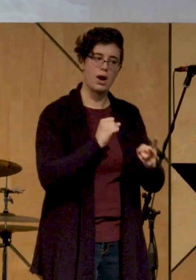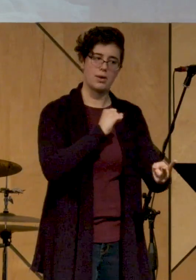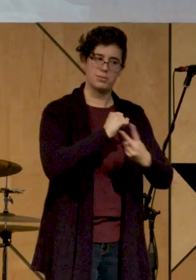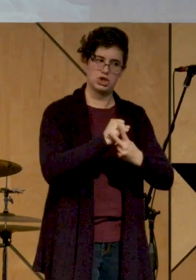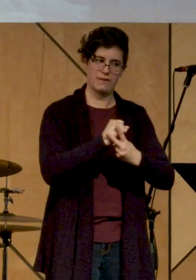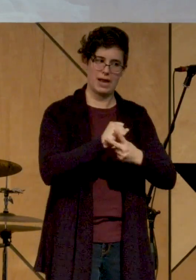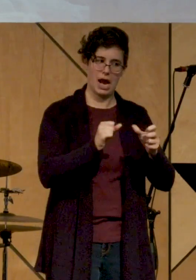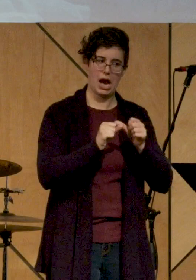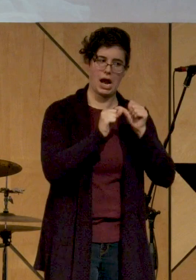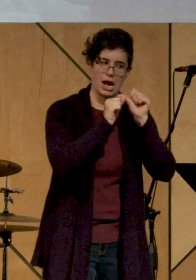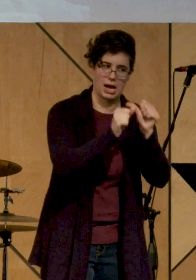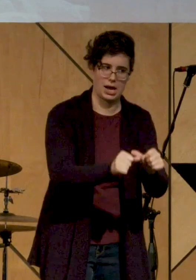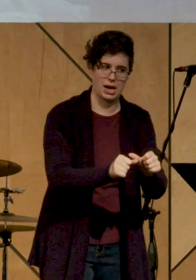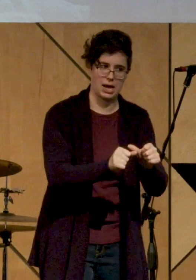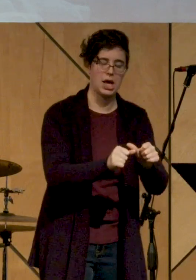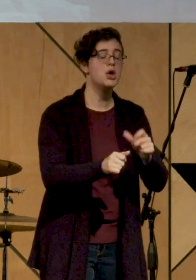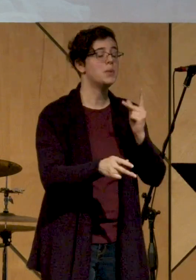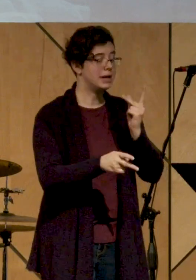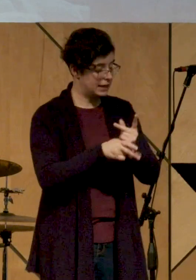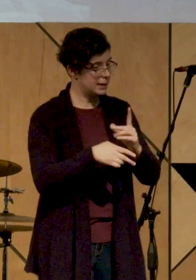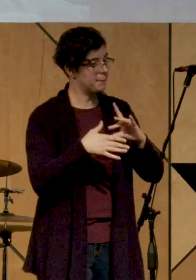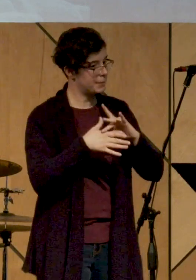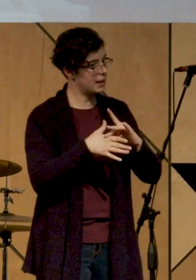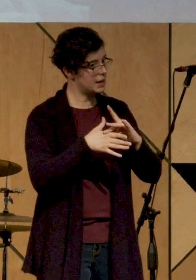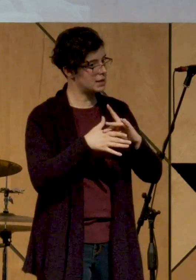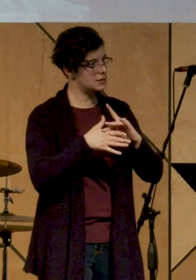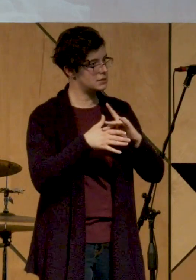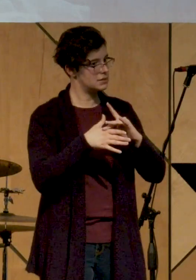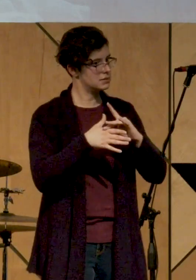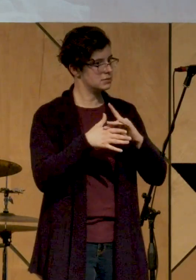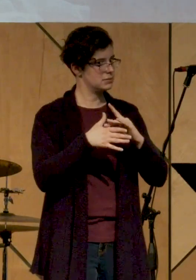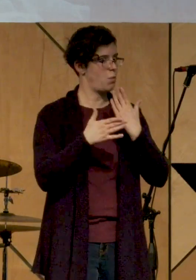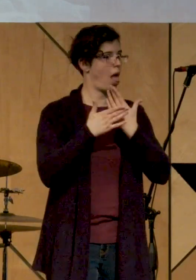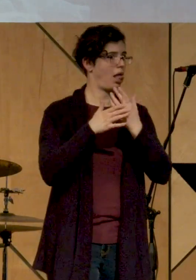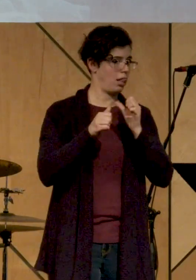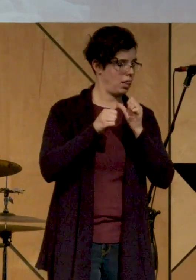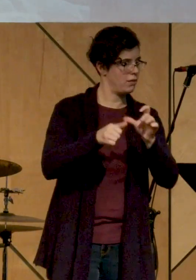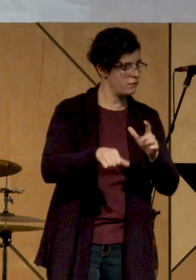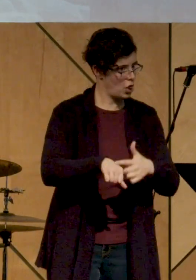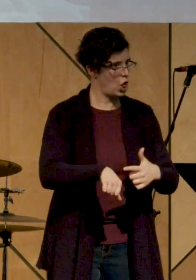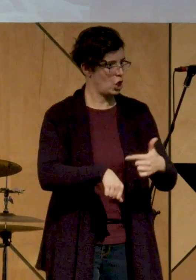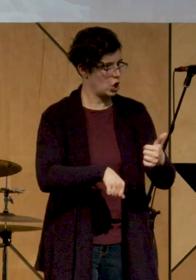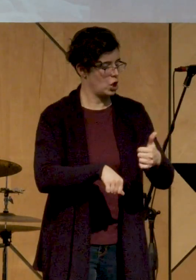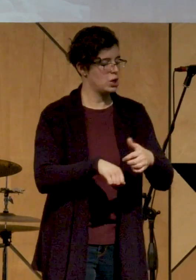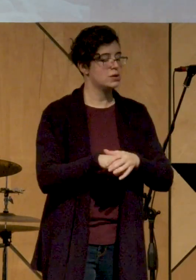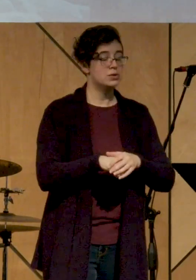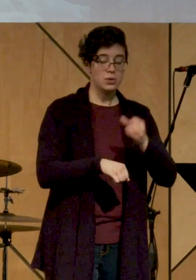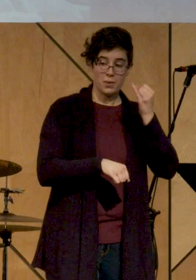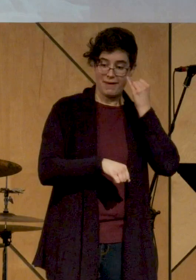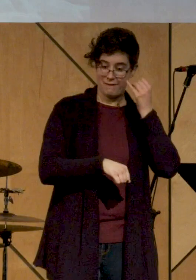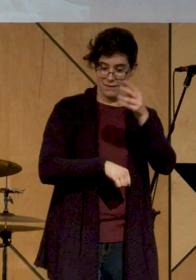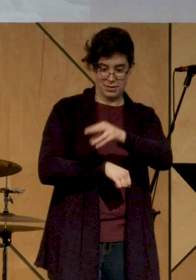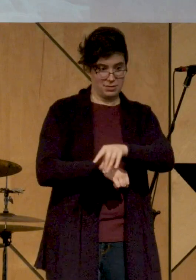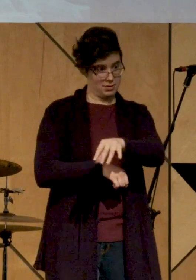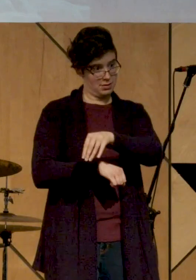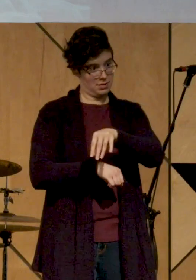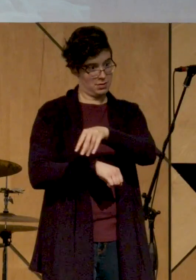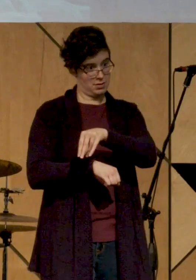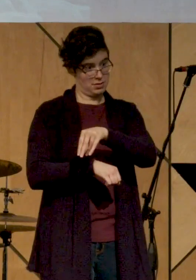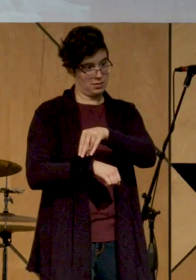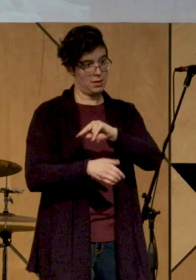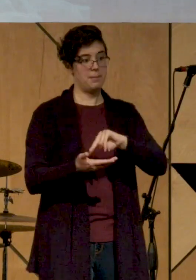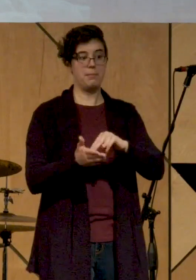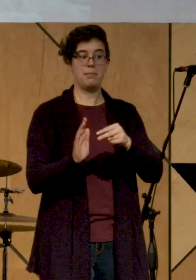and it would keep meat longer if it was salted. And so that preservative indicates a